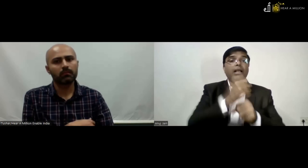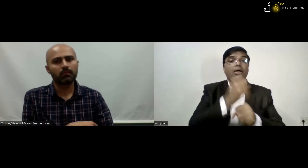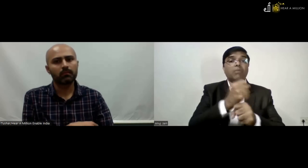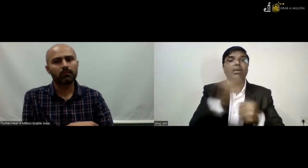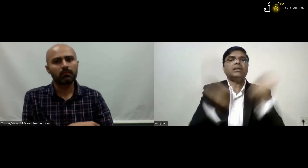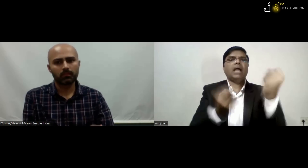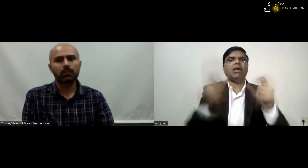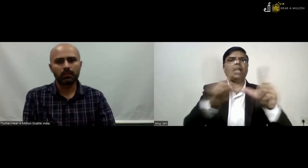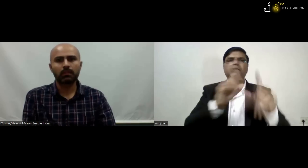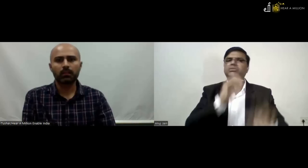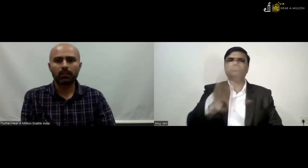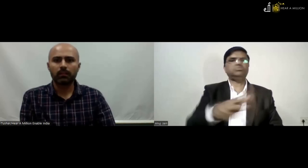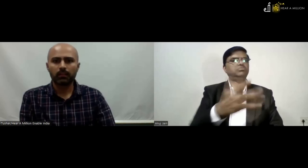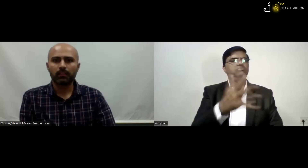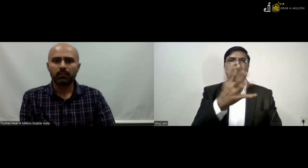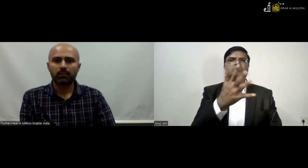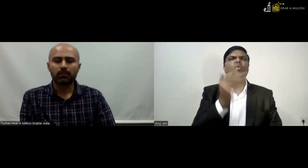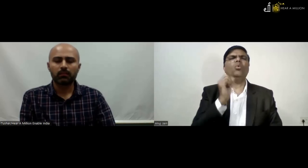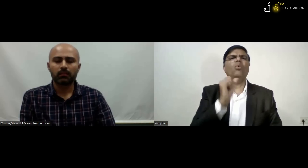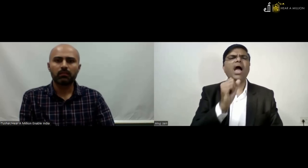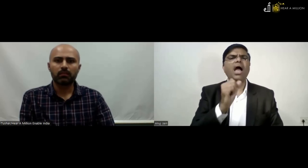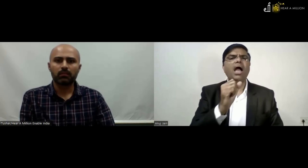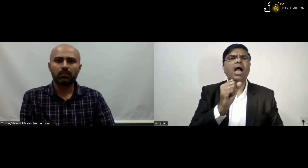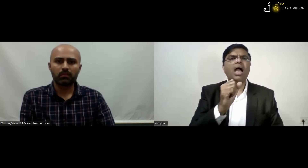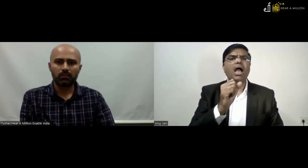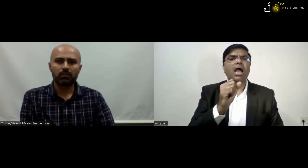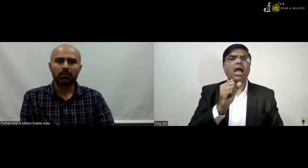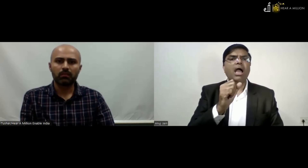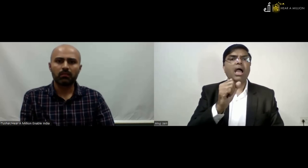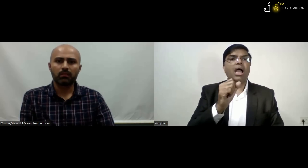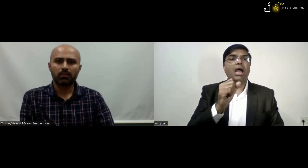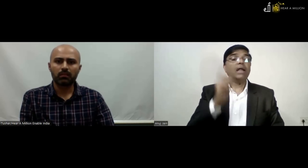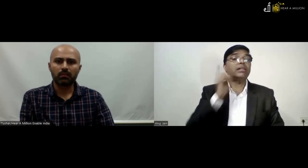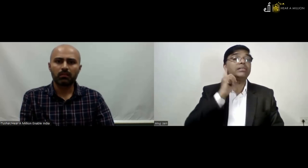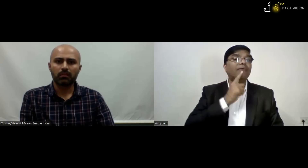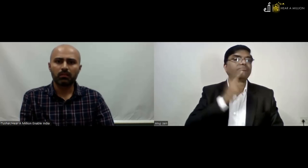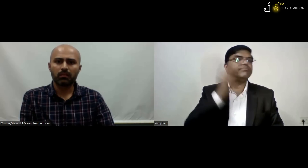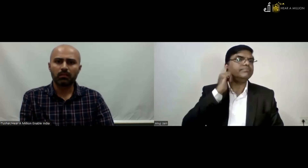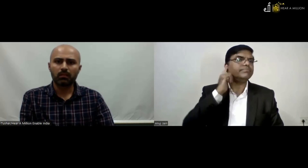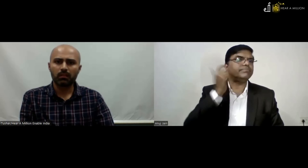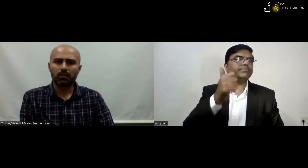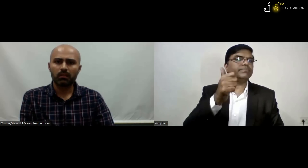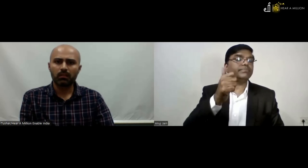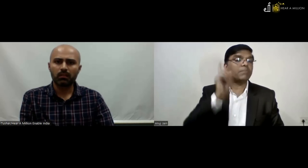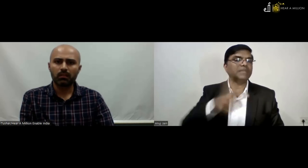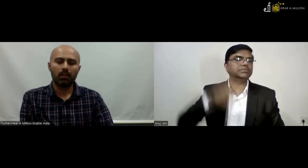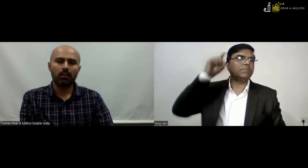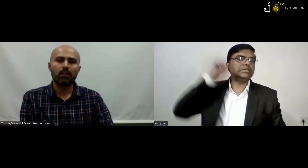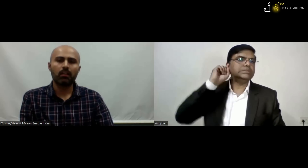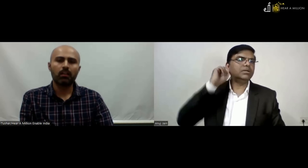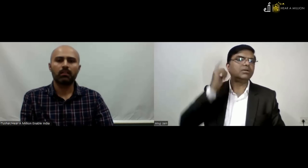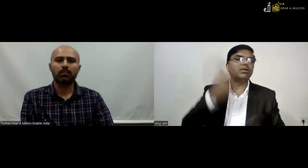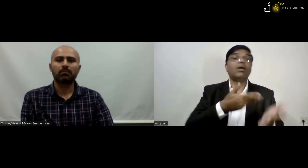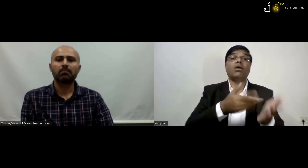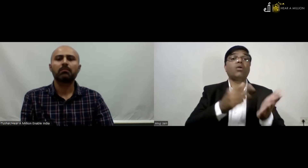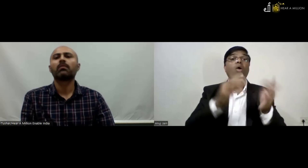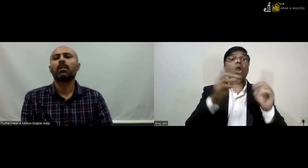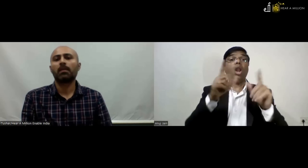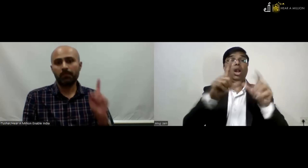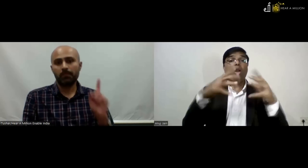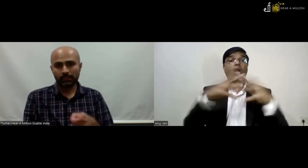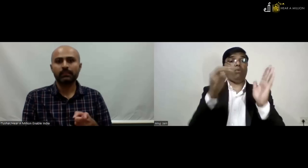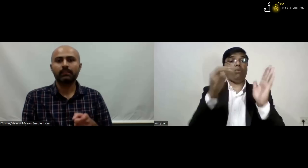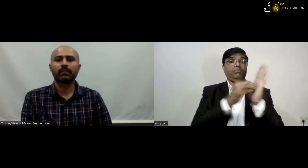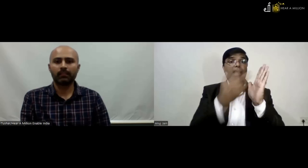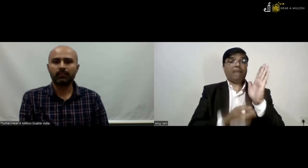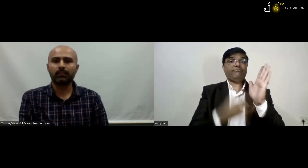on sending to the Department of the Transport But they said, why do you need license? How would deaf